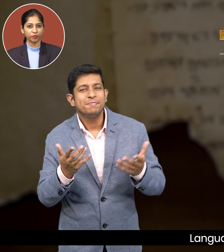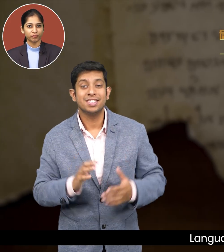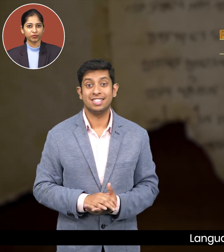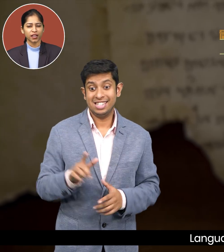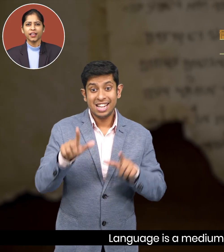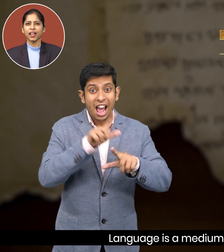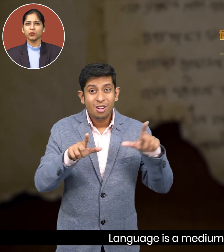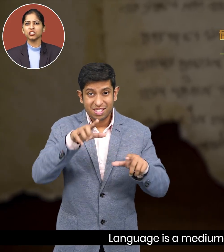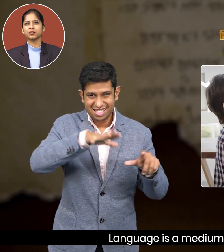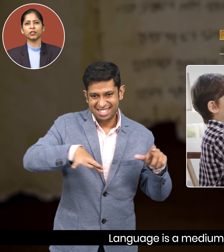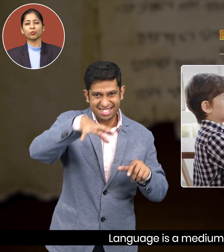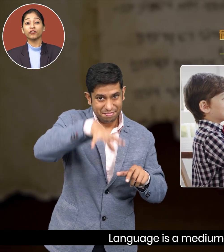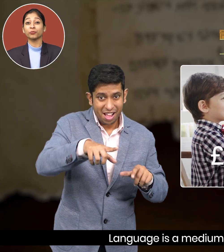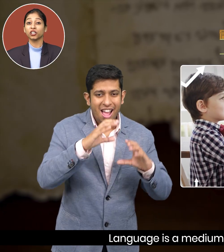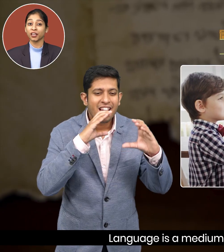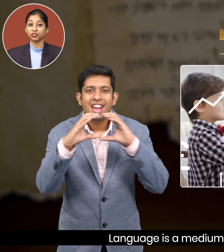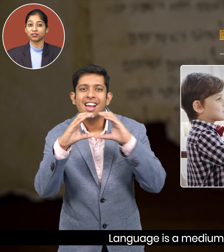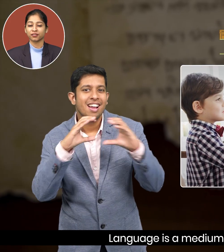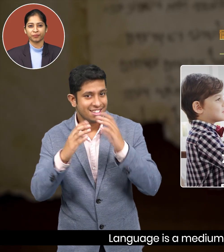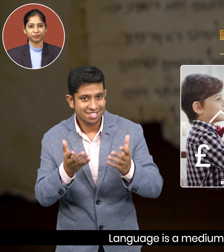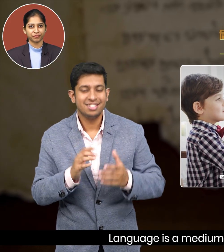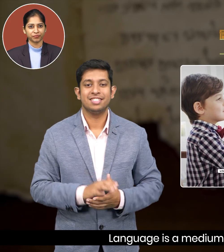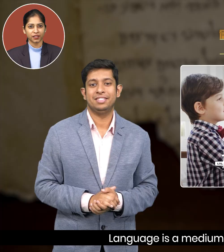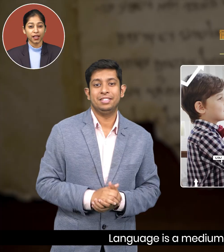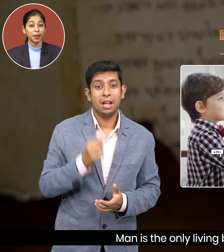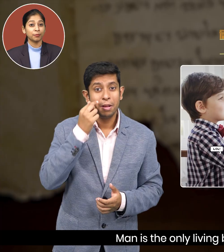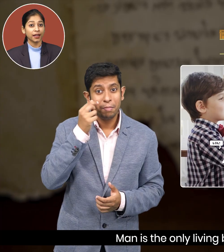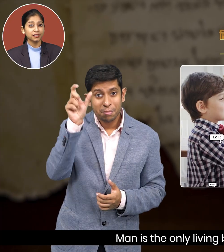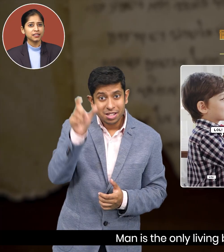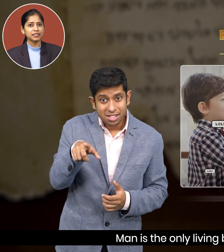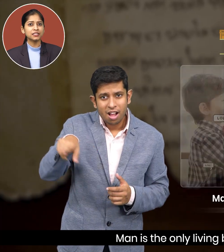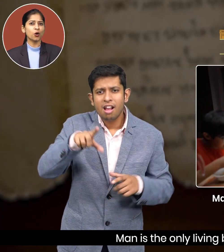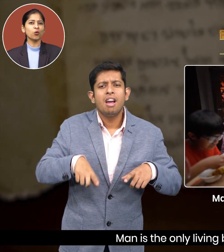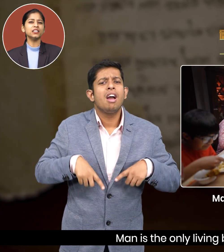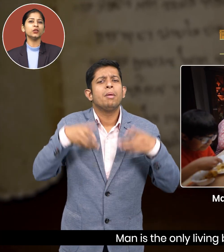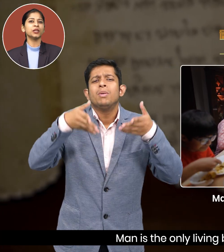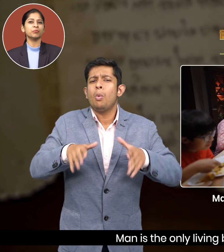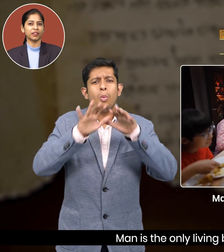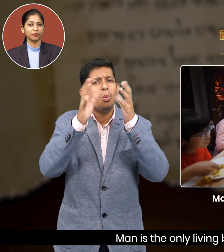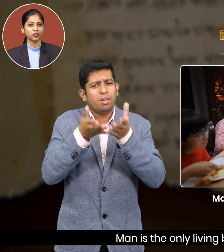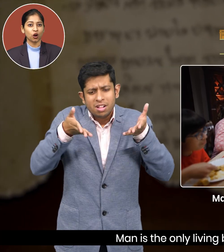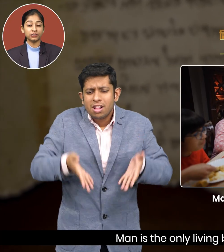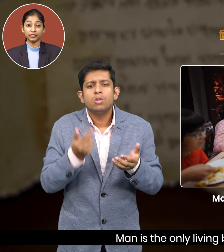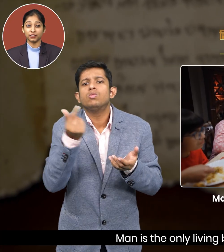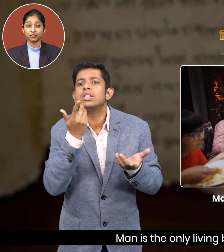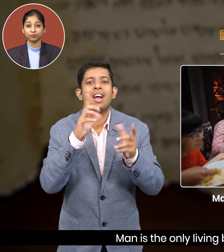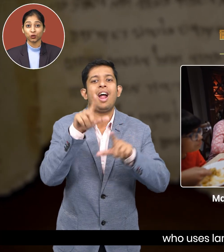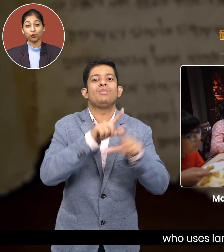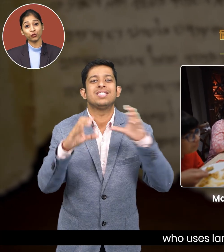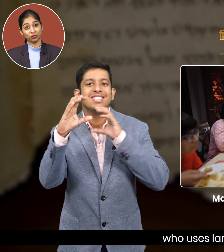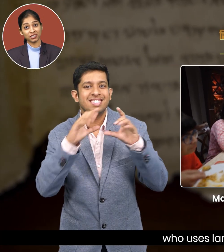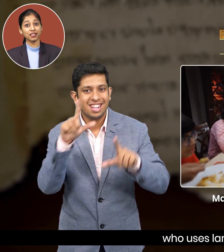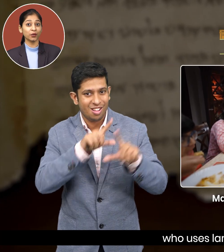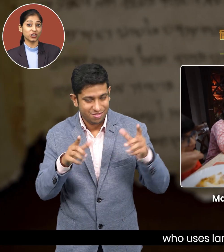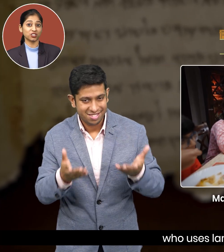Language. Language is a medium of communication. Man is the only living being on the earth